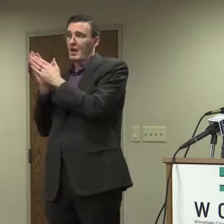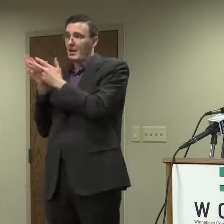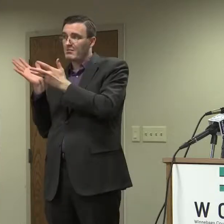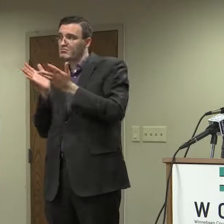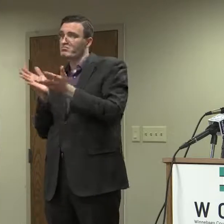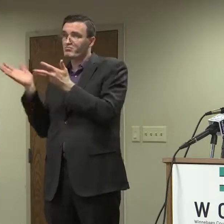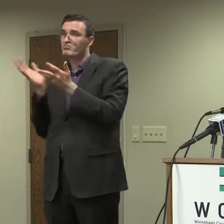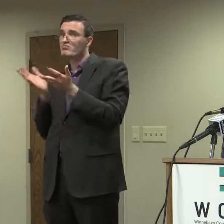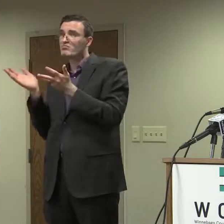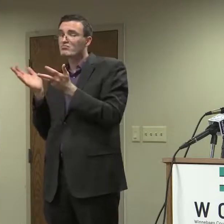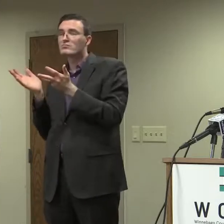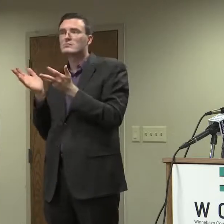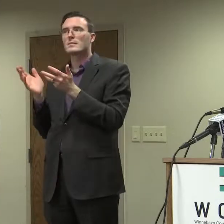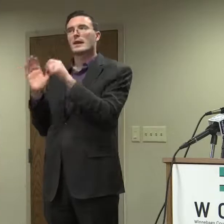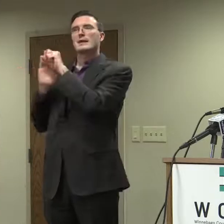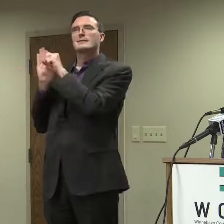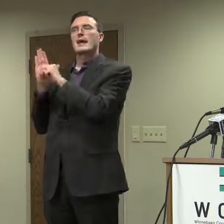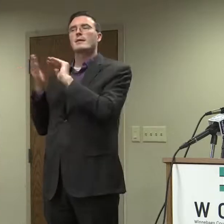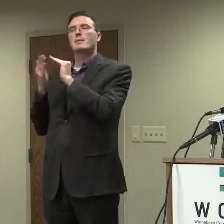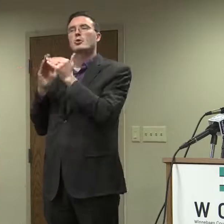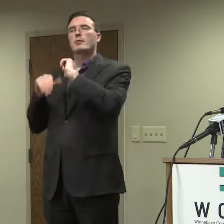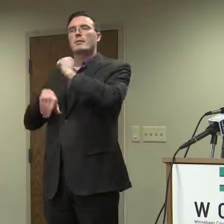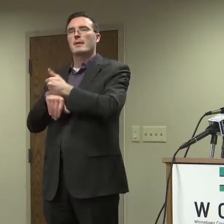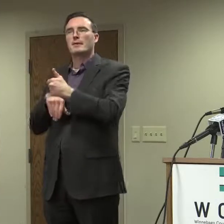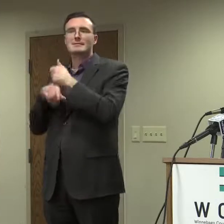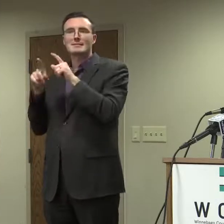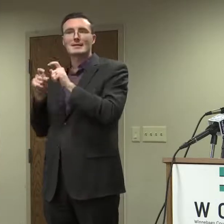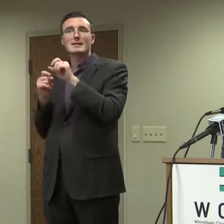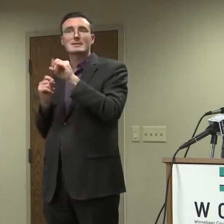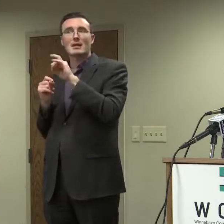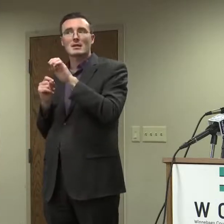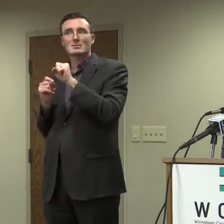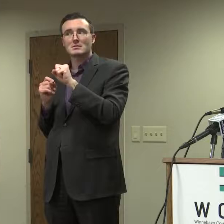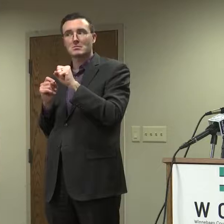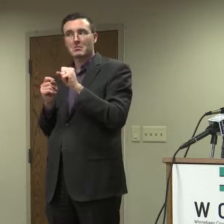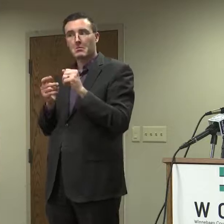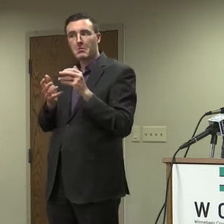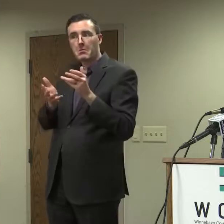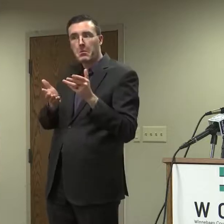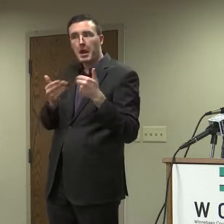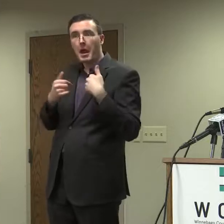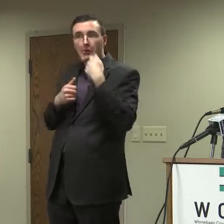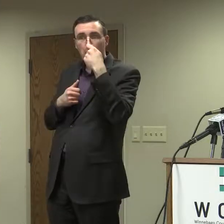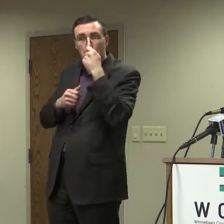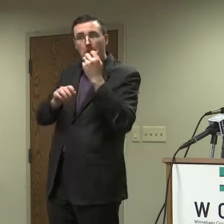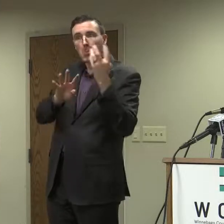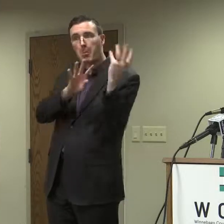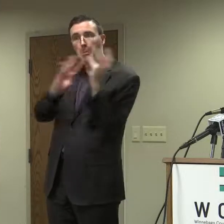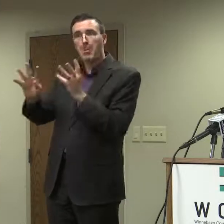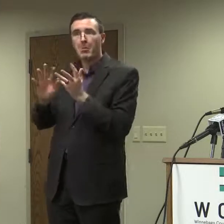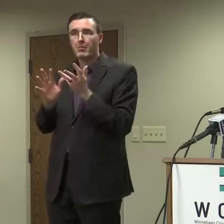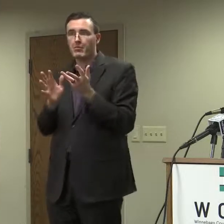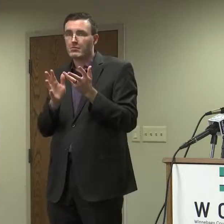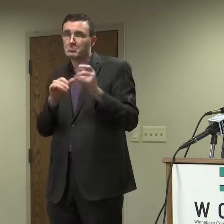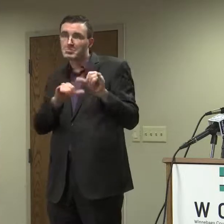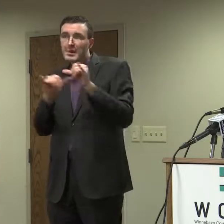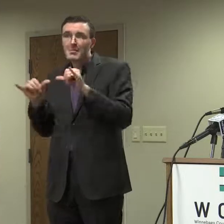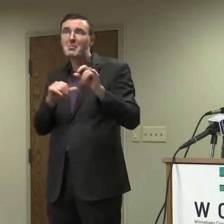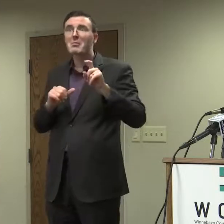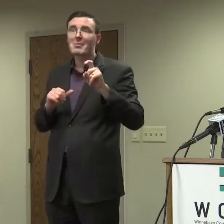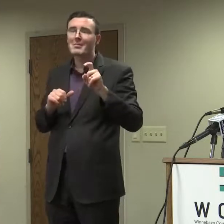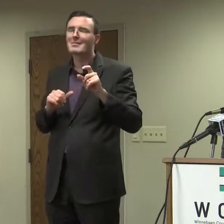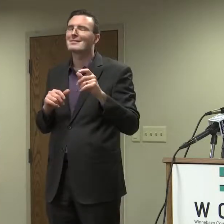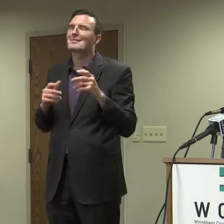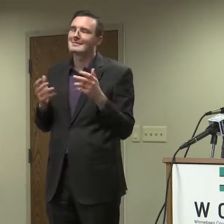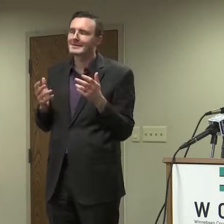of the state community-based testing sites. But again, they have to look at all of the allocations throughout the entire state. And of course, we